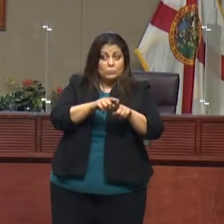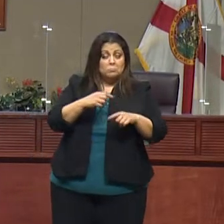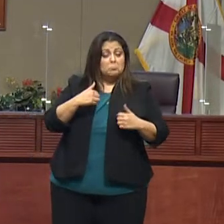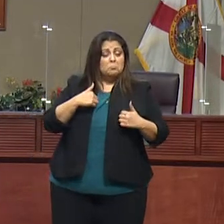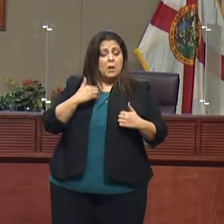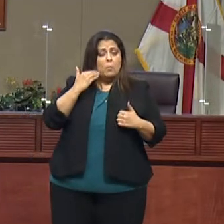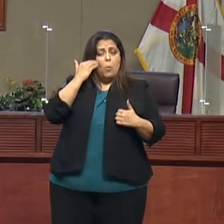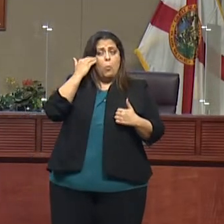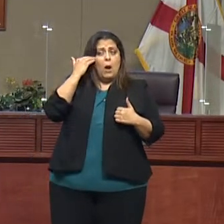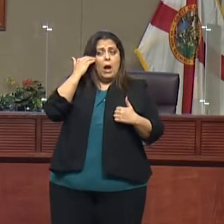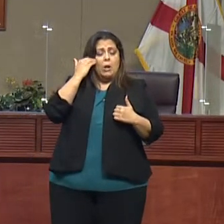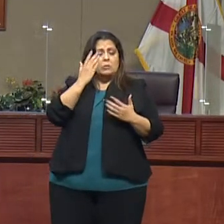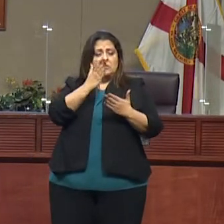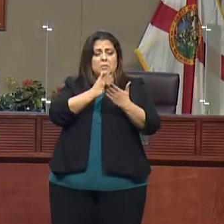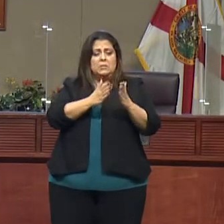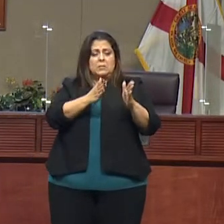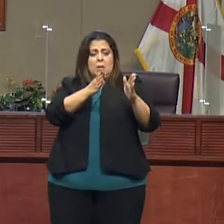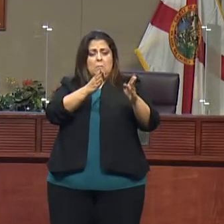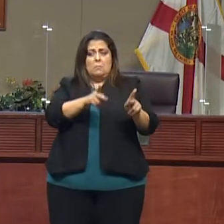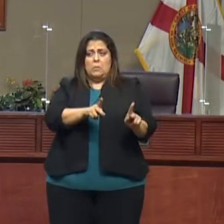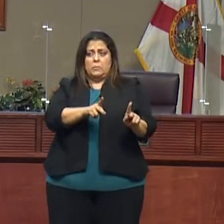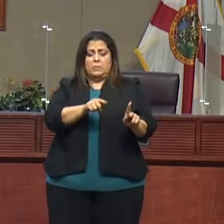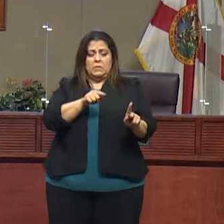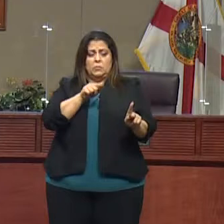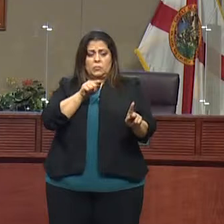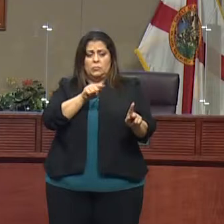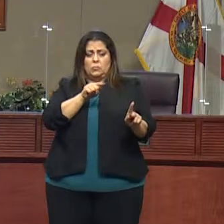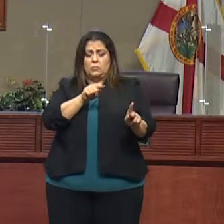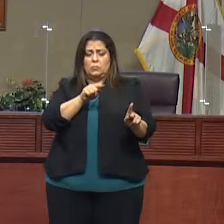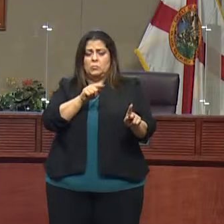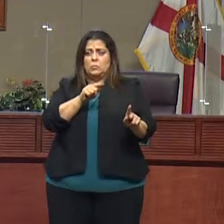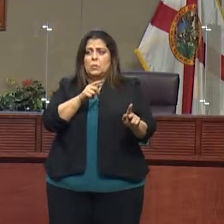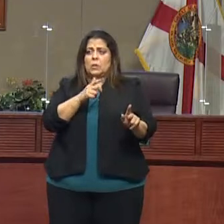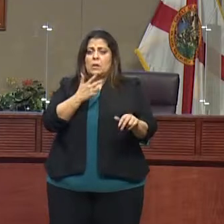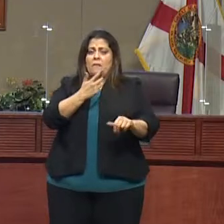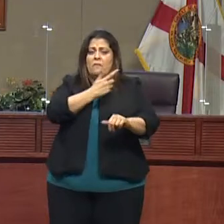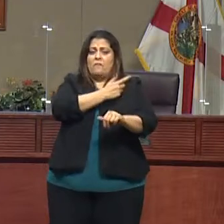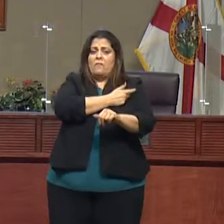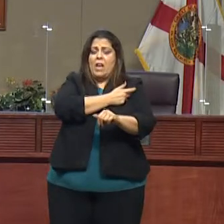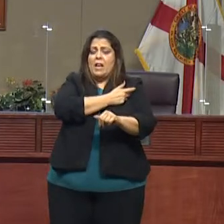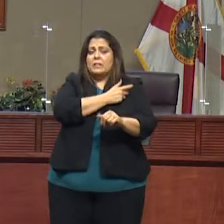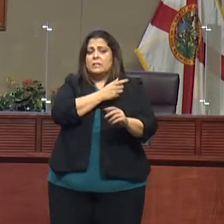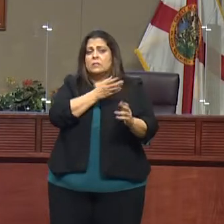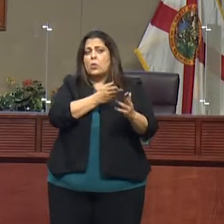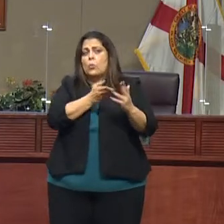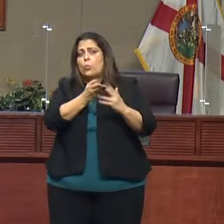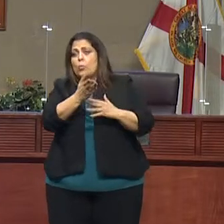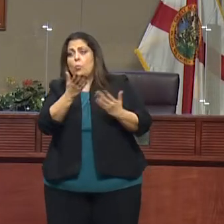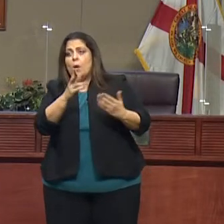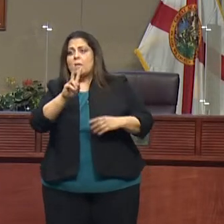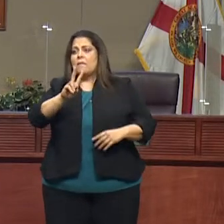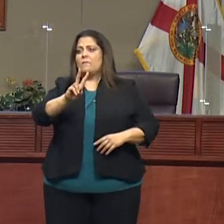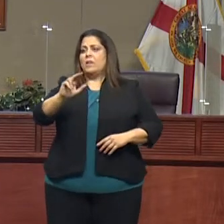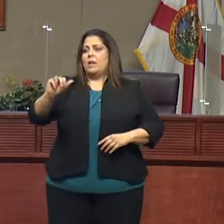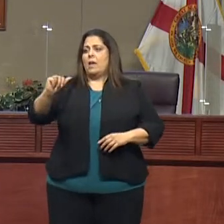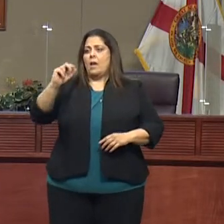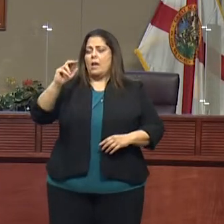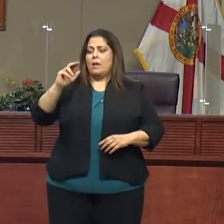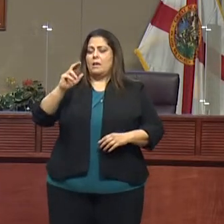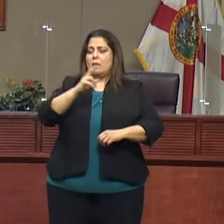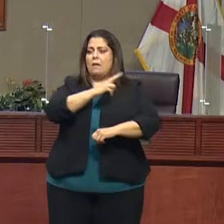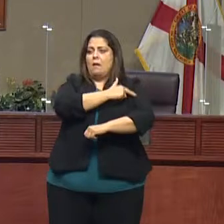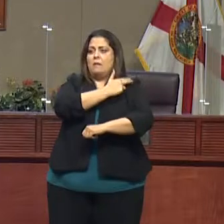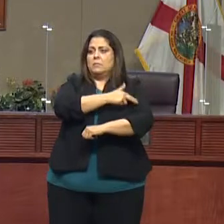individuals who have been vaccinated through the VA hospital here who didn't